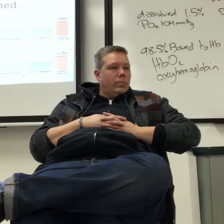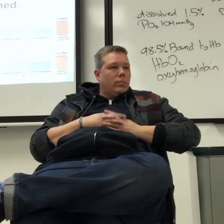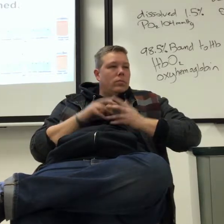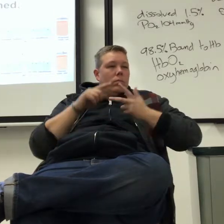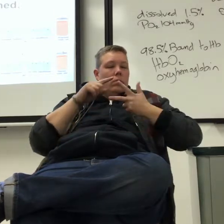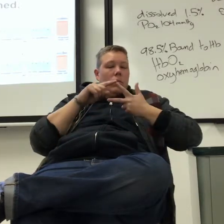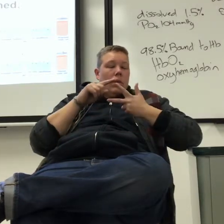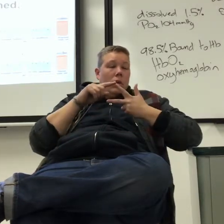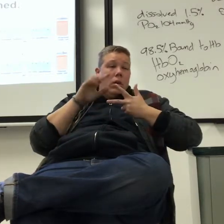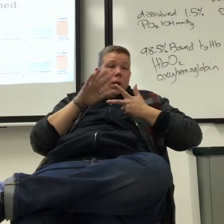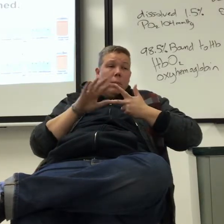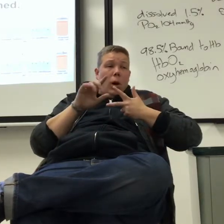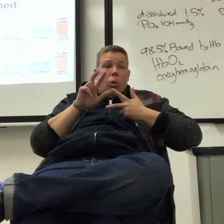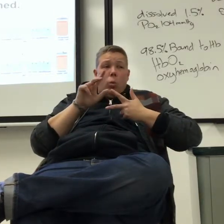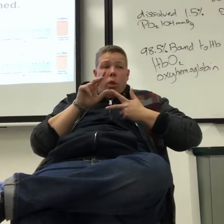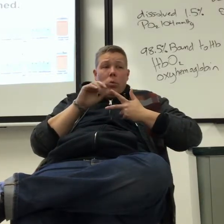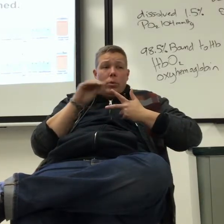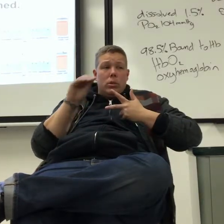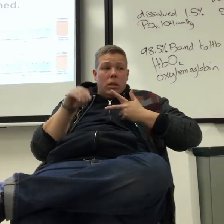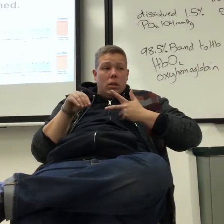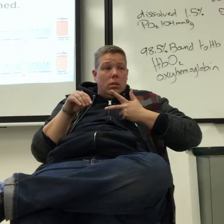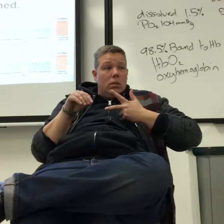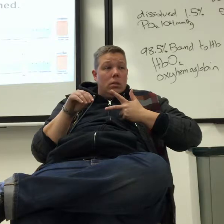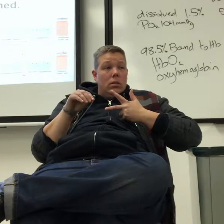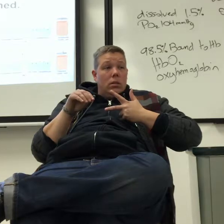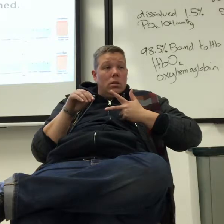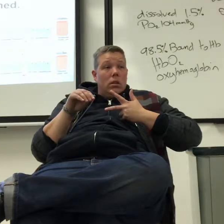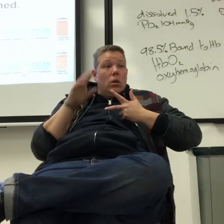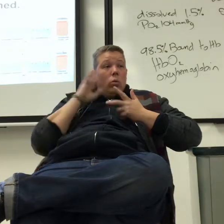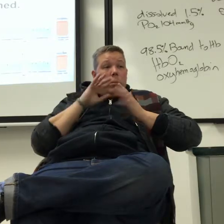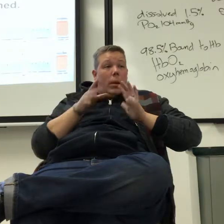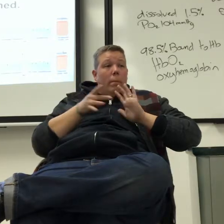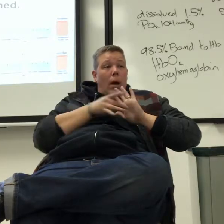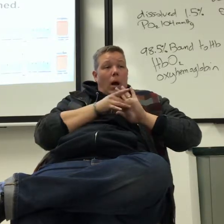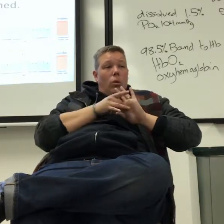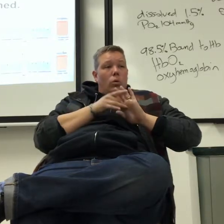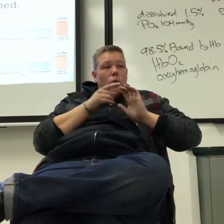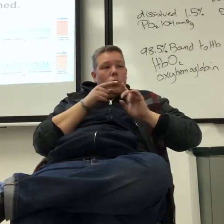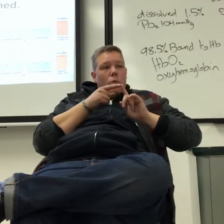About 23% is bound to hemoglobin,